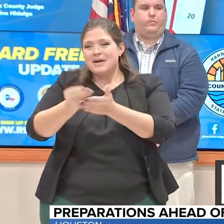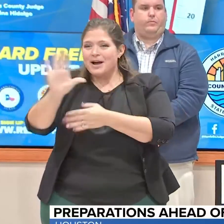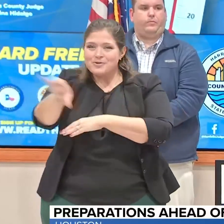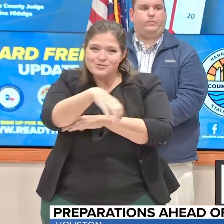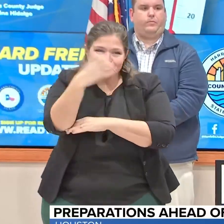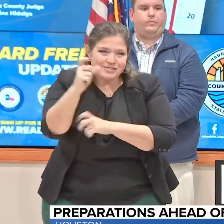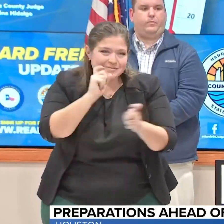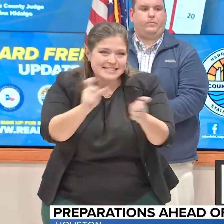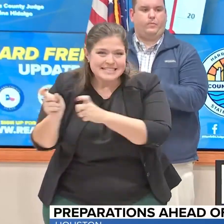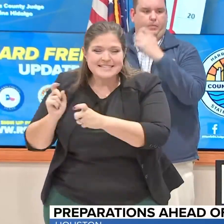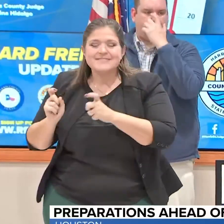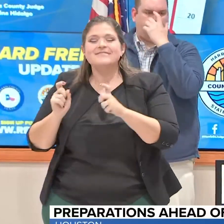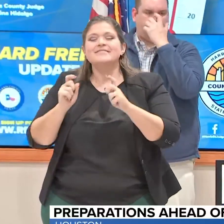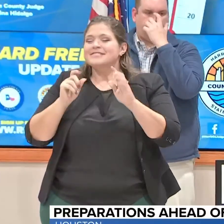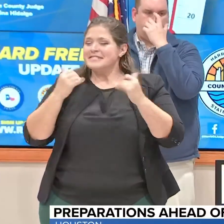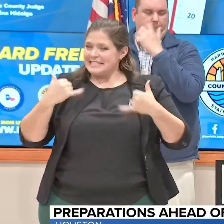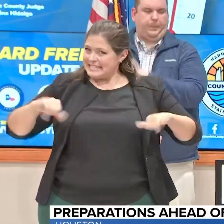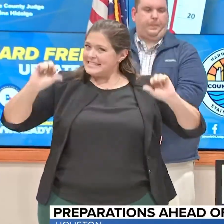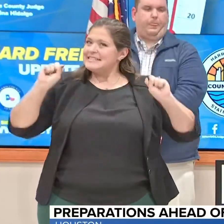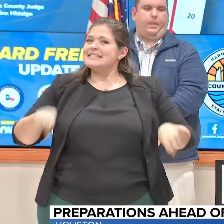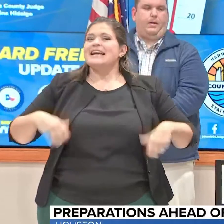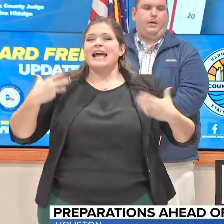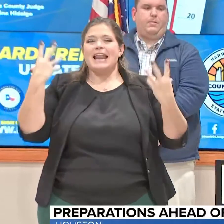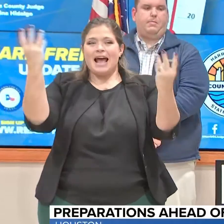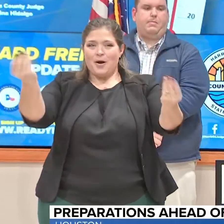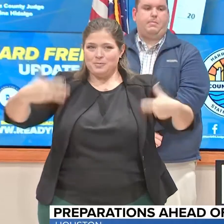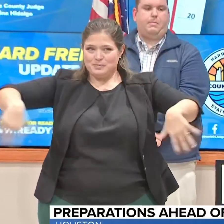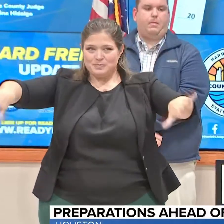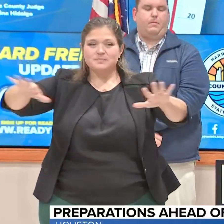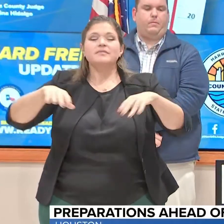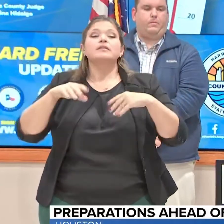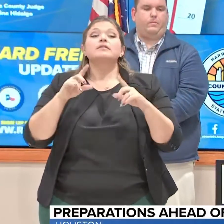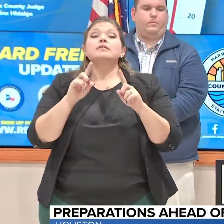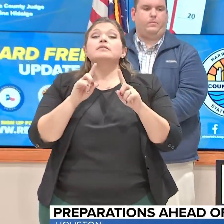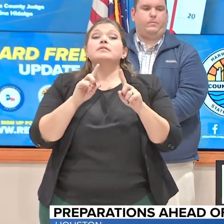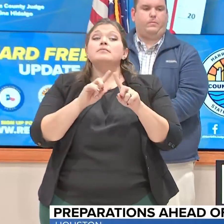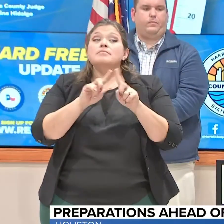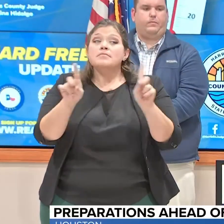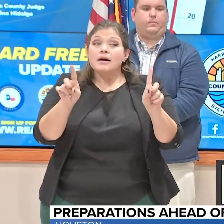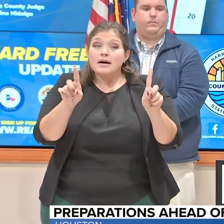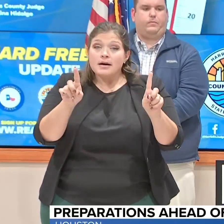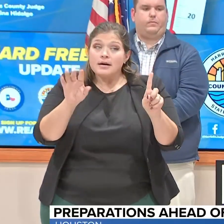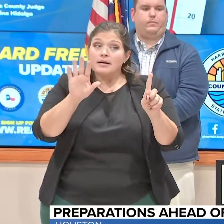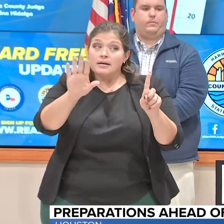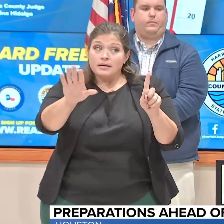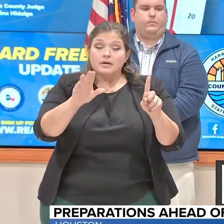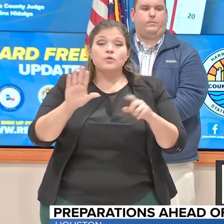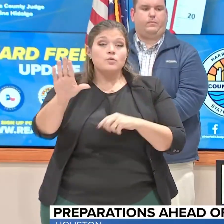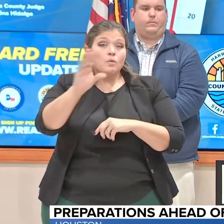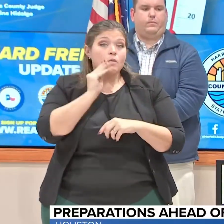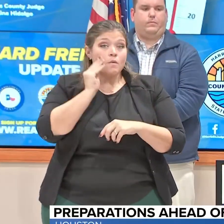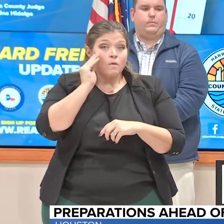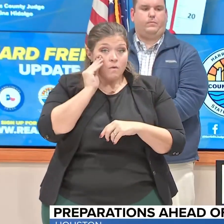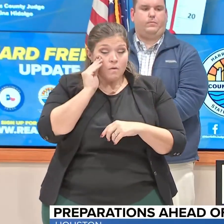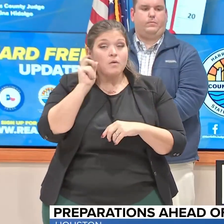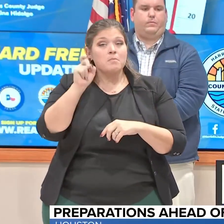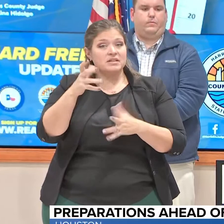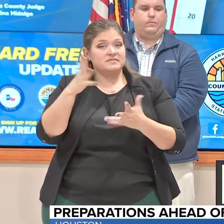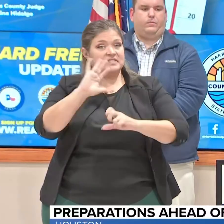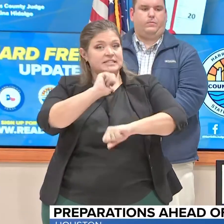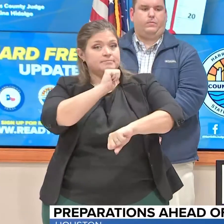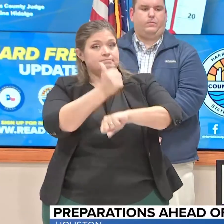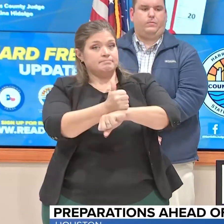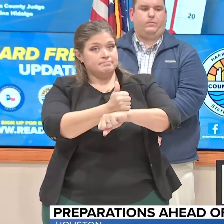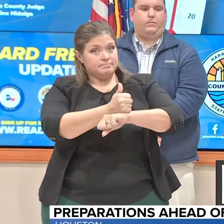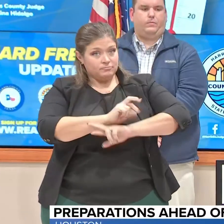Christmas gifts, all of that. But in doing so, make sure that you protect your home so that when